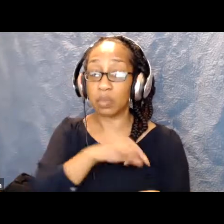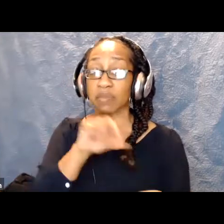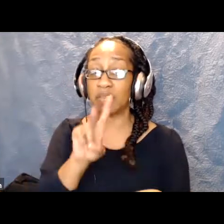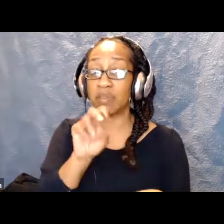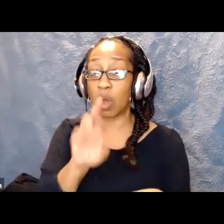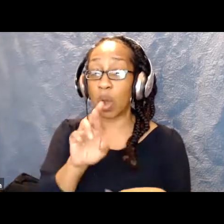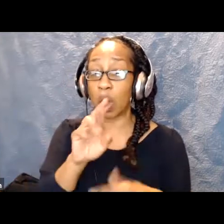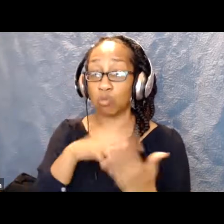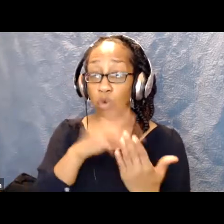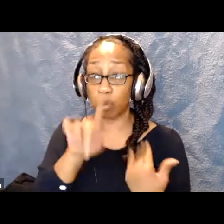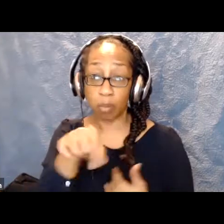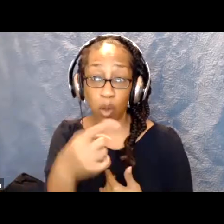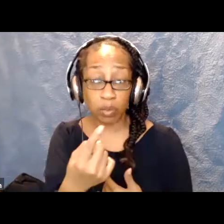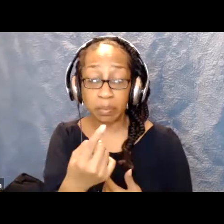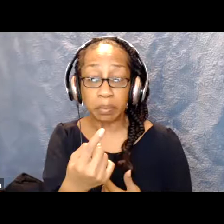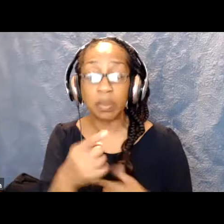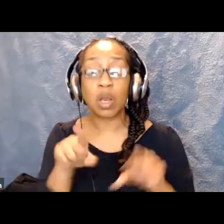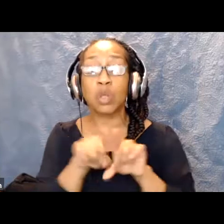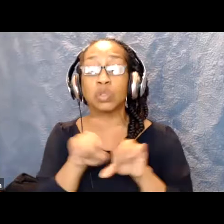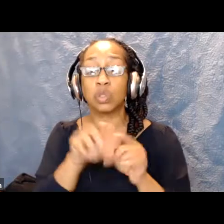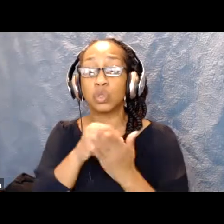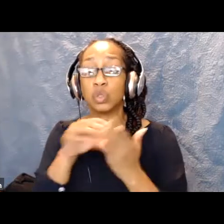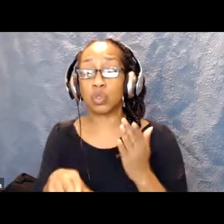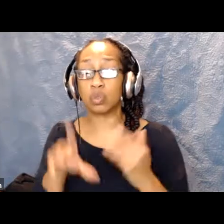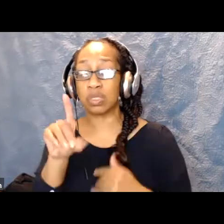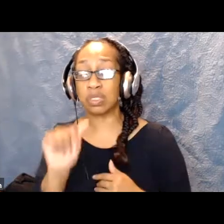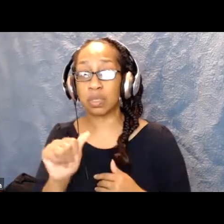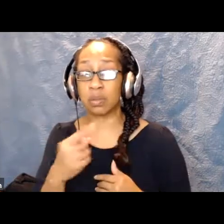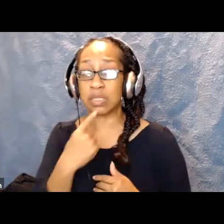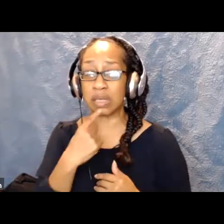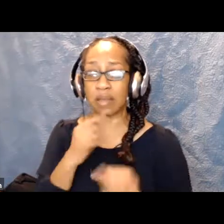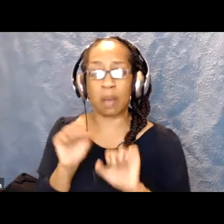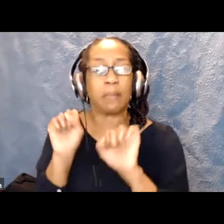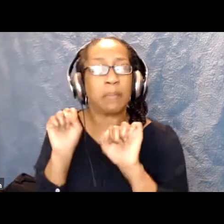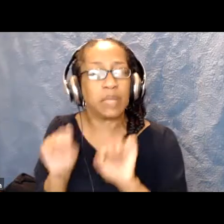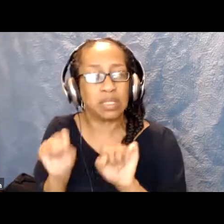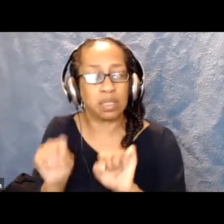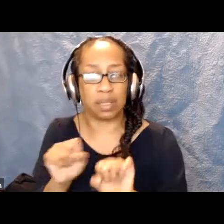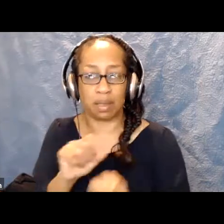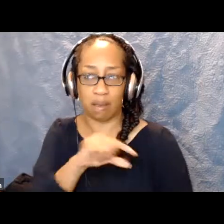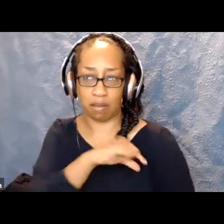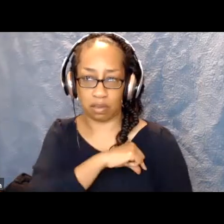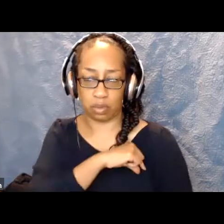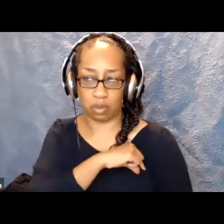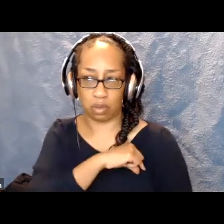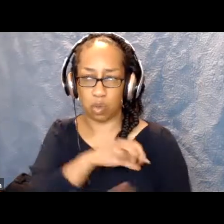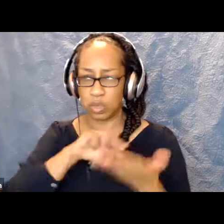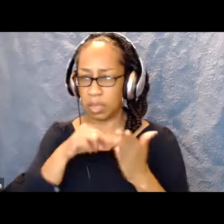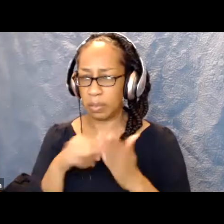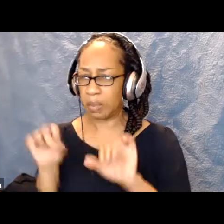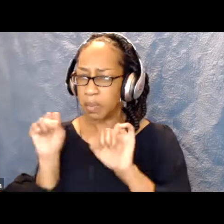but also to students with disabilities who are described as potentially eligible. And what this means is that